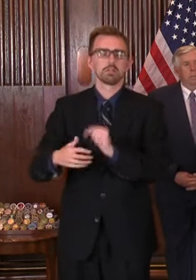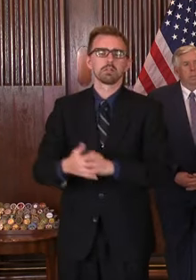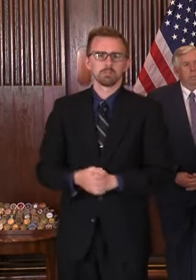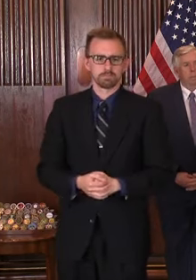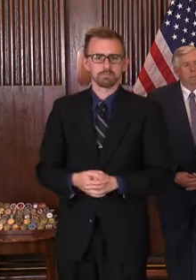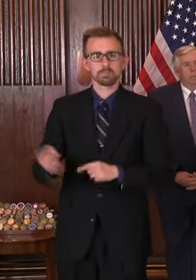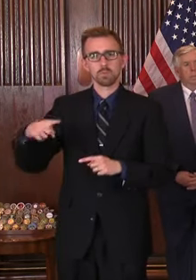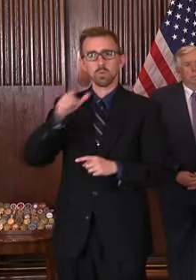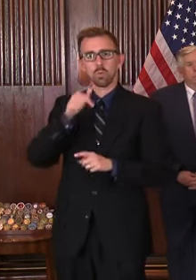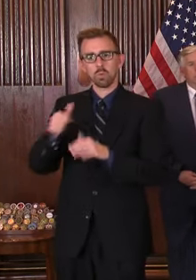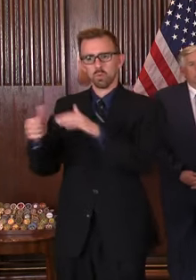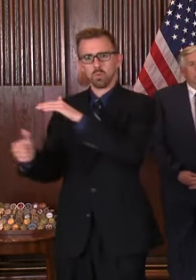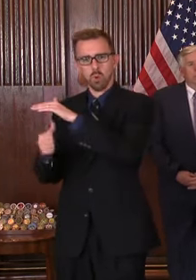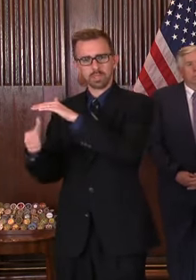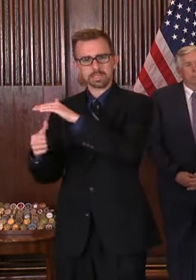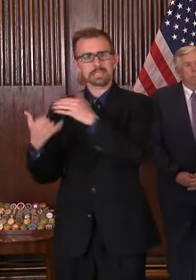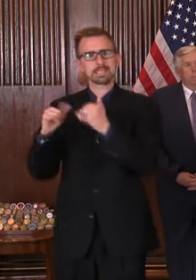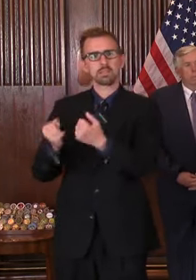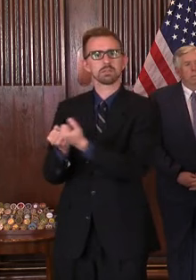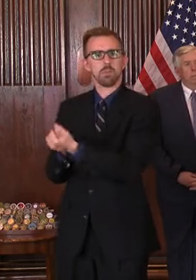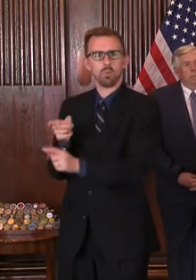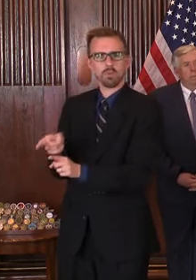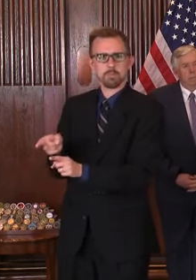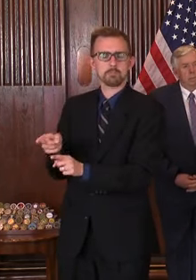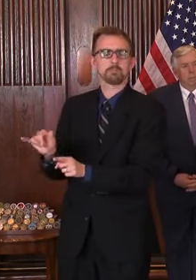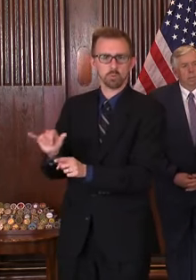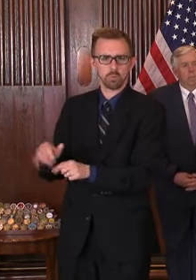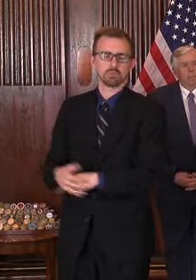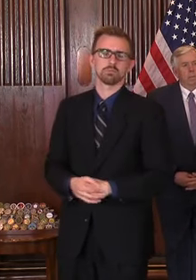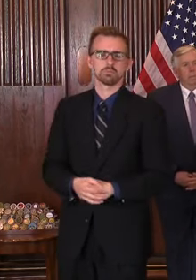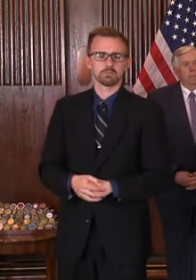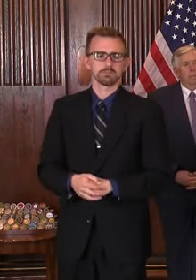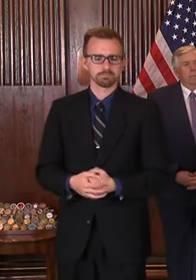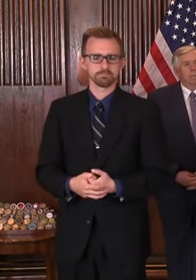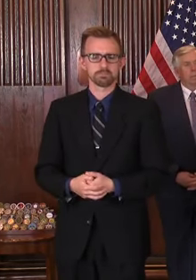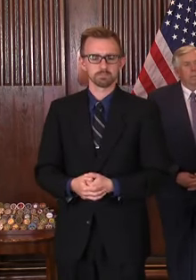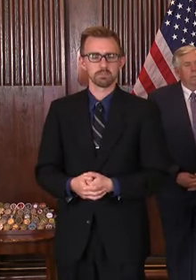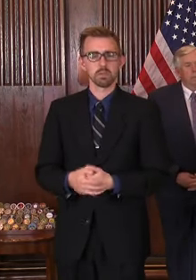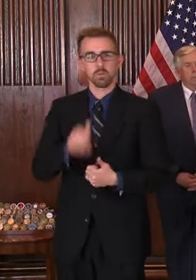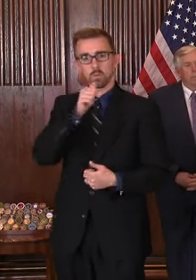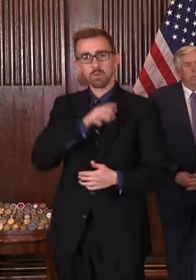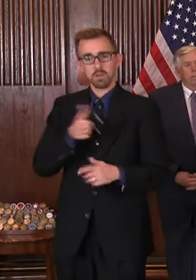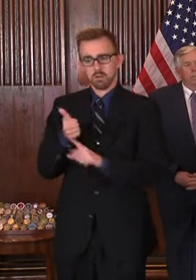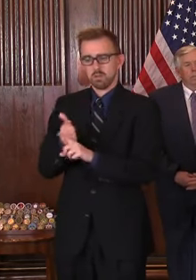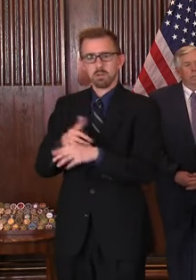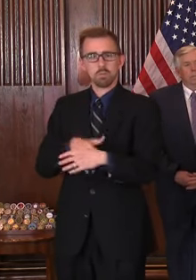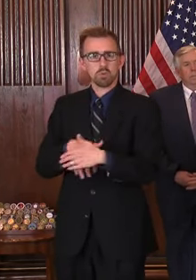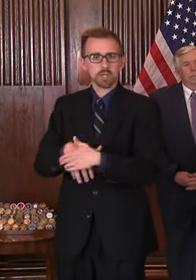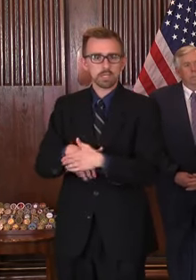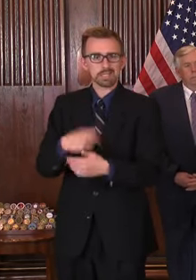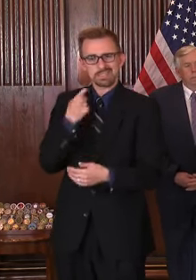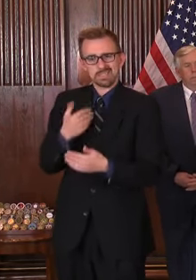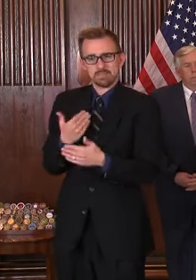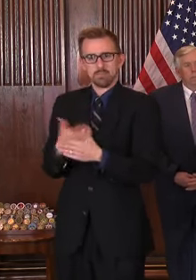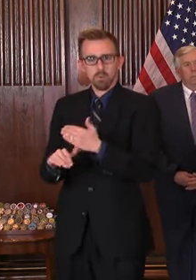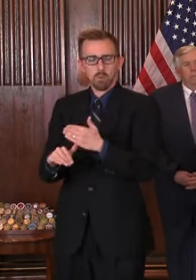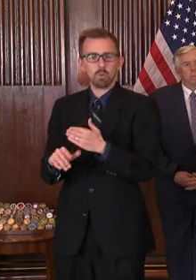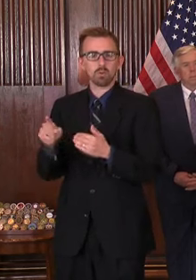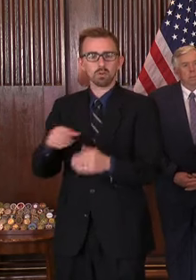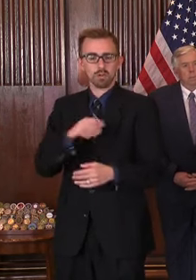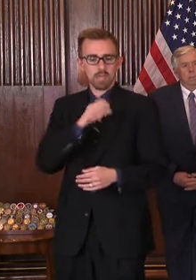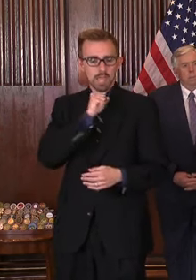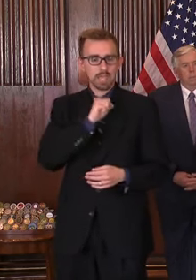participants who may be quarantined and unable to visit the clinic. Pregnant women, new mothers, and families with children from birth